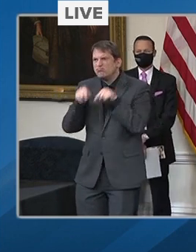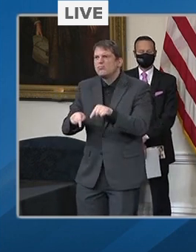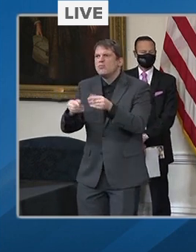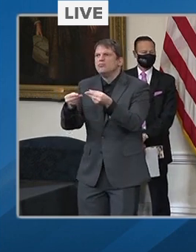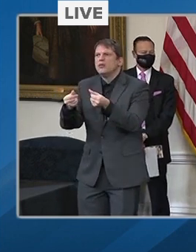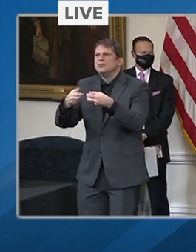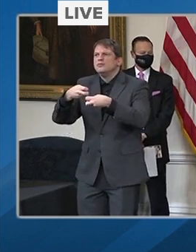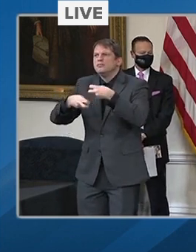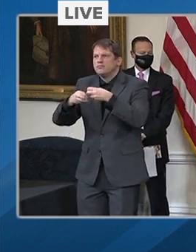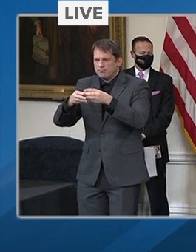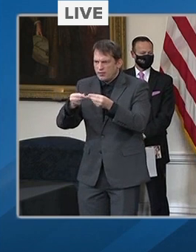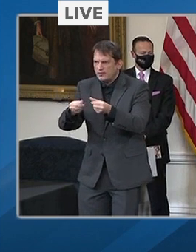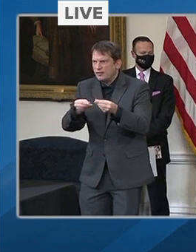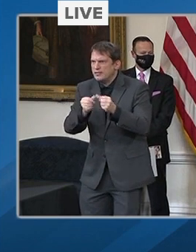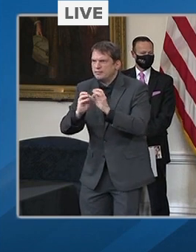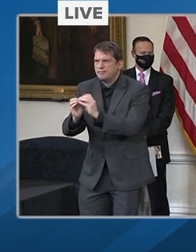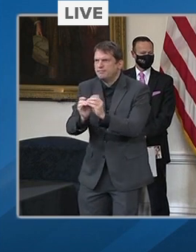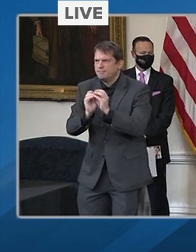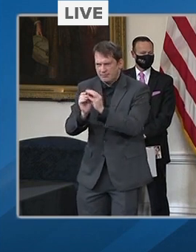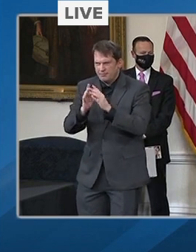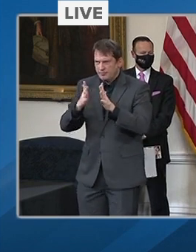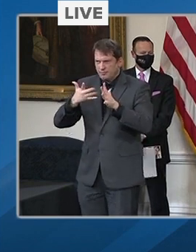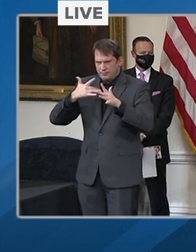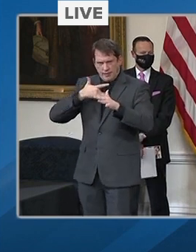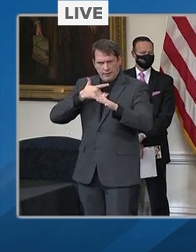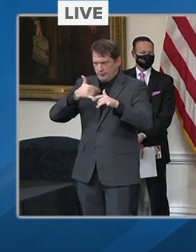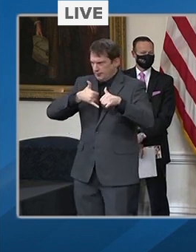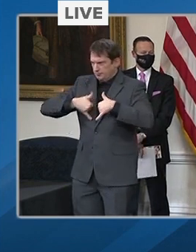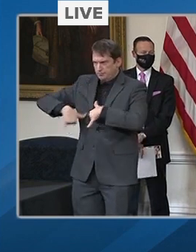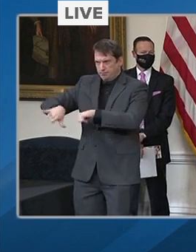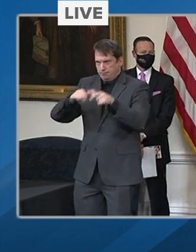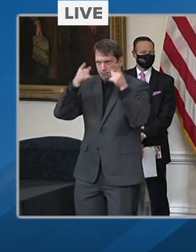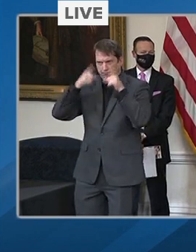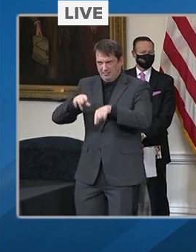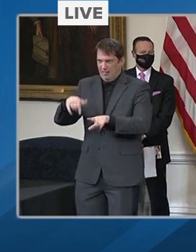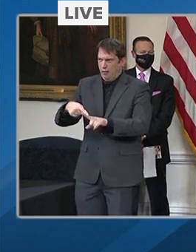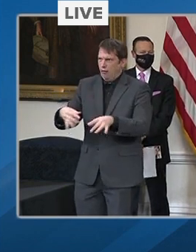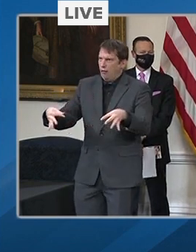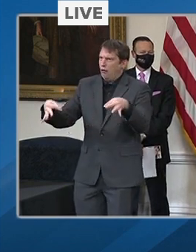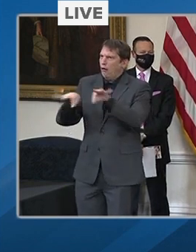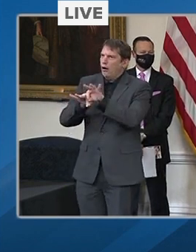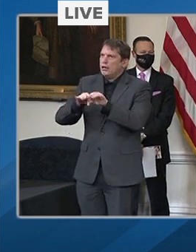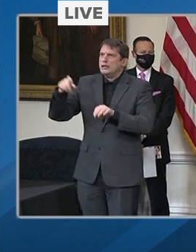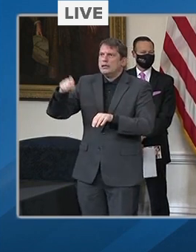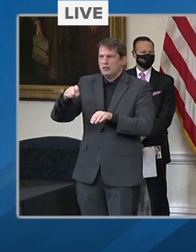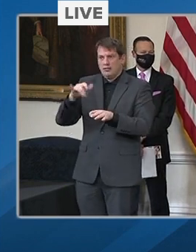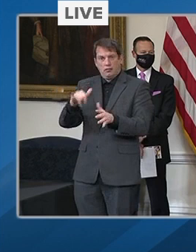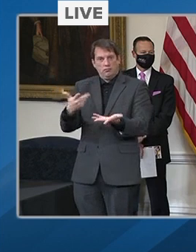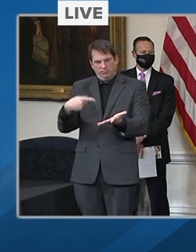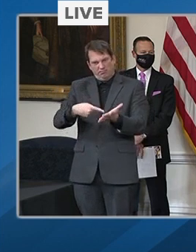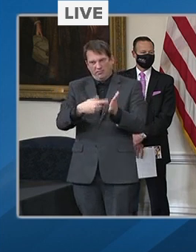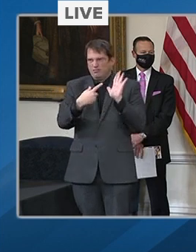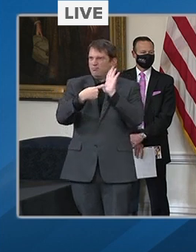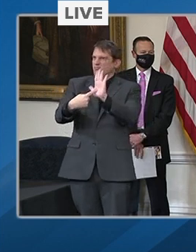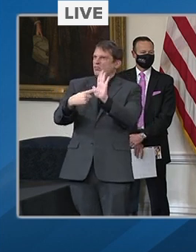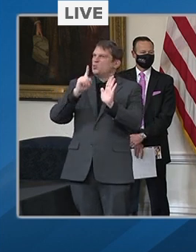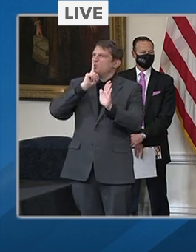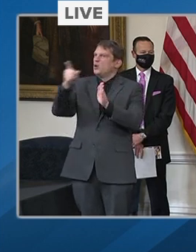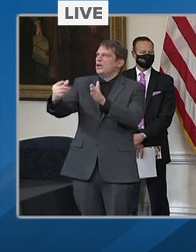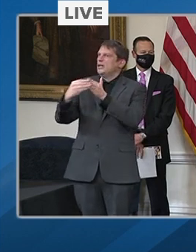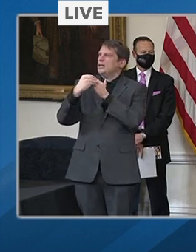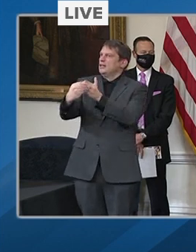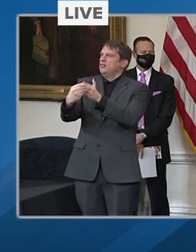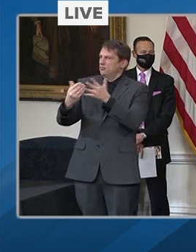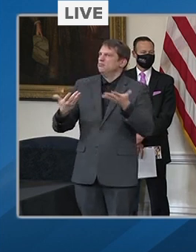ground. And they are showing what real bipartisan leadership looks like. We are